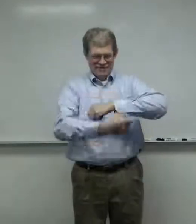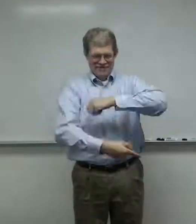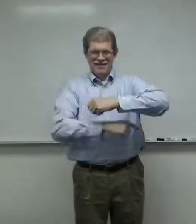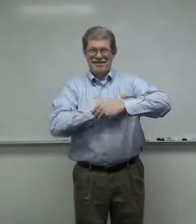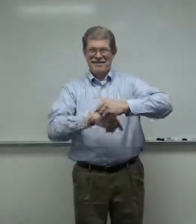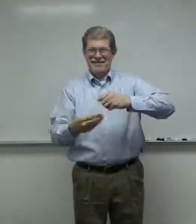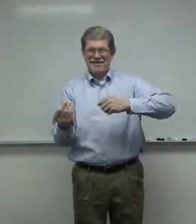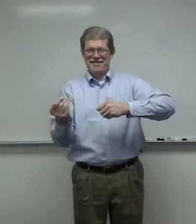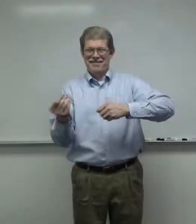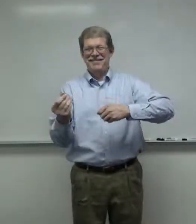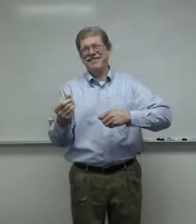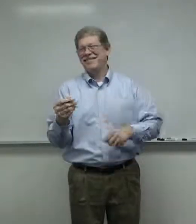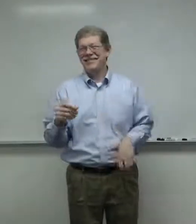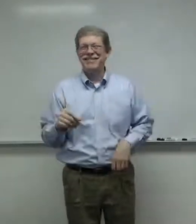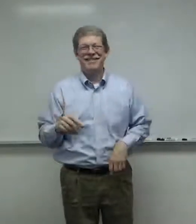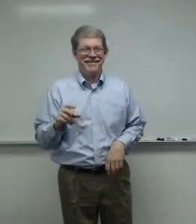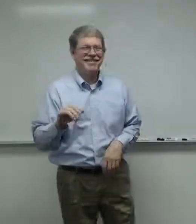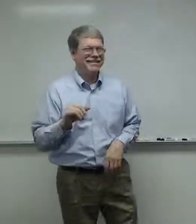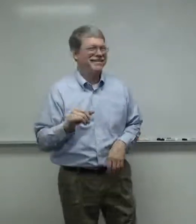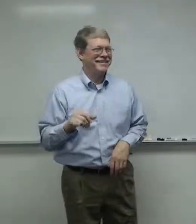She's like, get that bag and then takes the money.